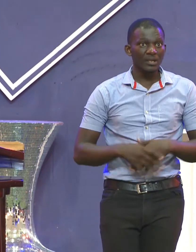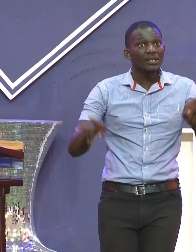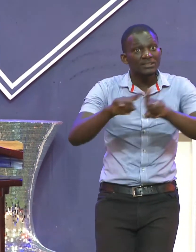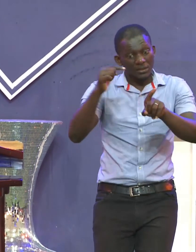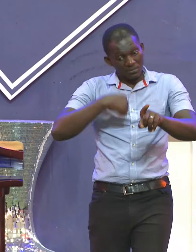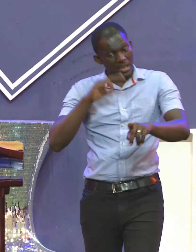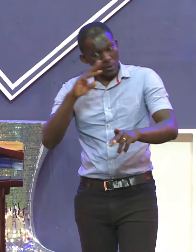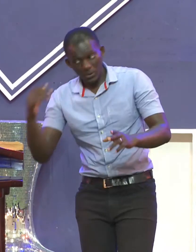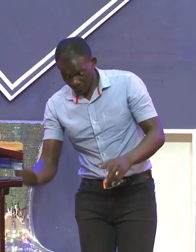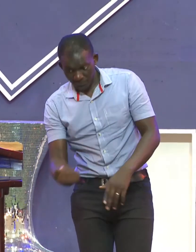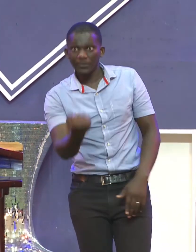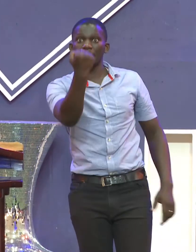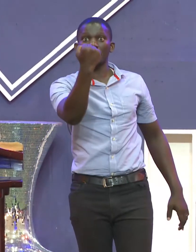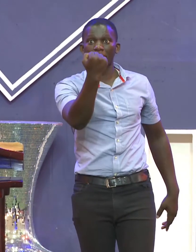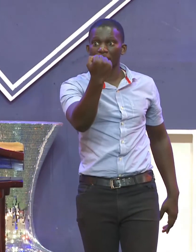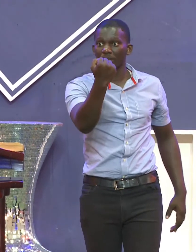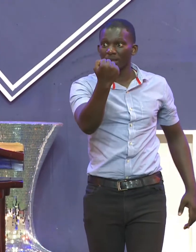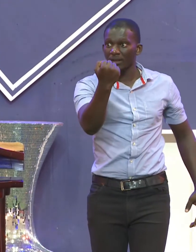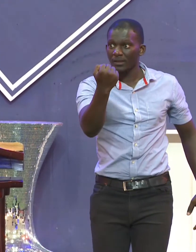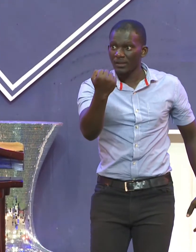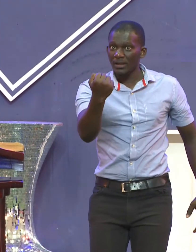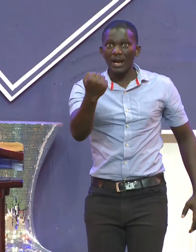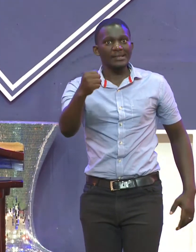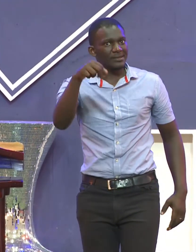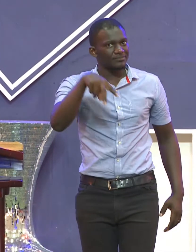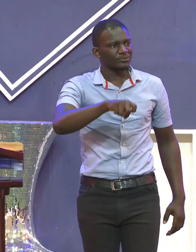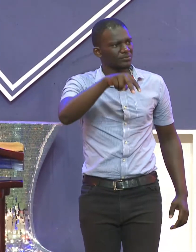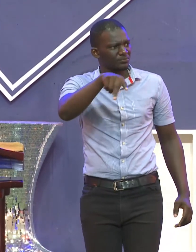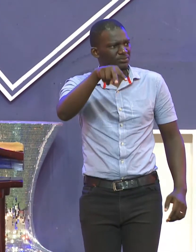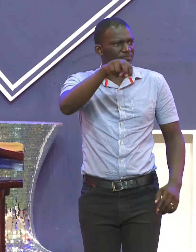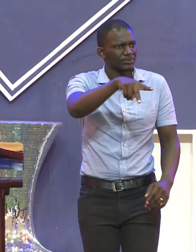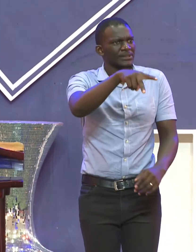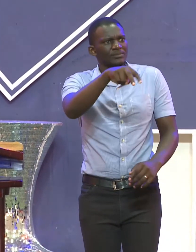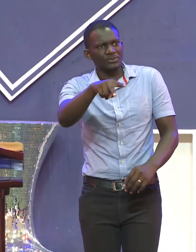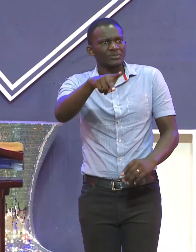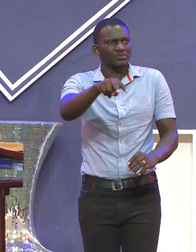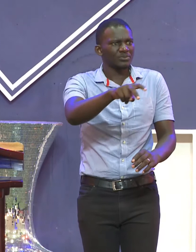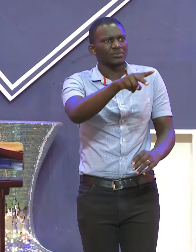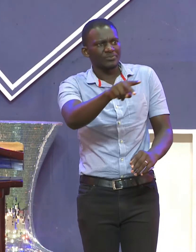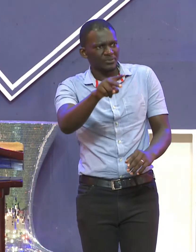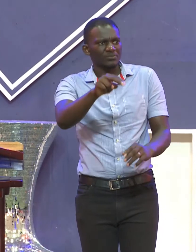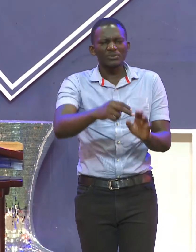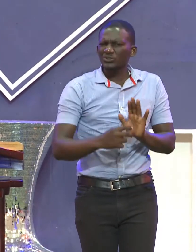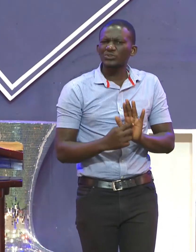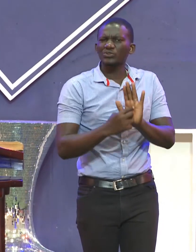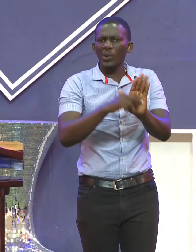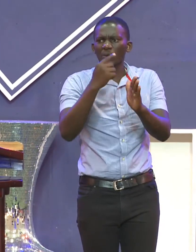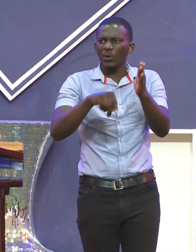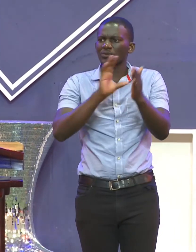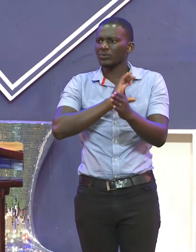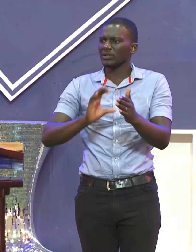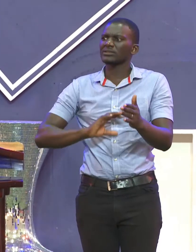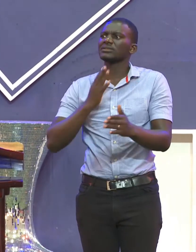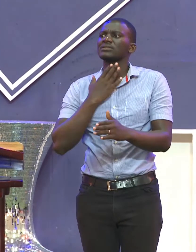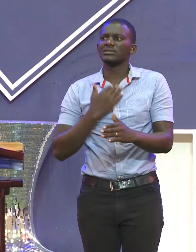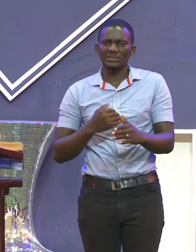life. And then I will also rise up and I will walk manifesting what the Lord wants me to do.